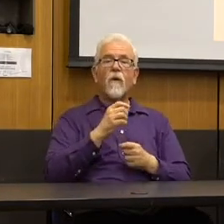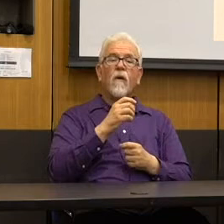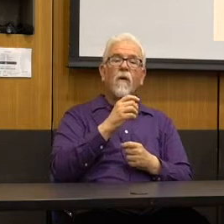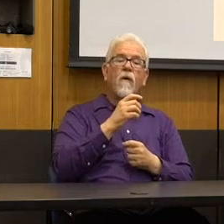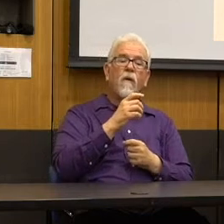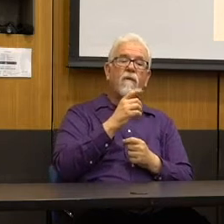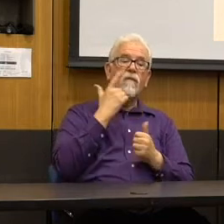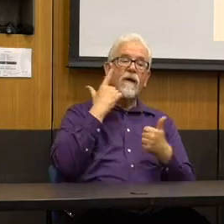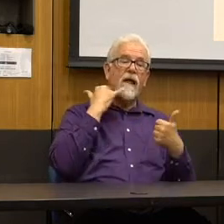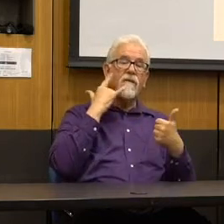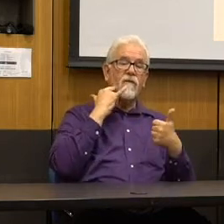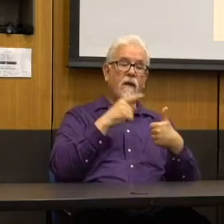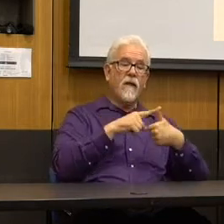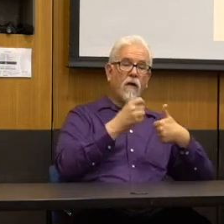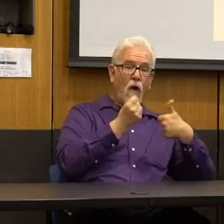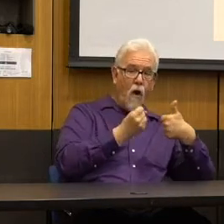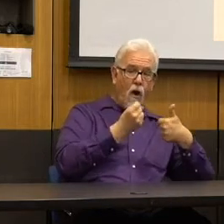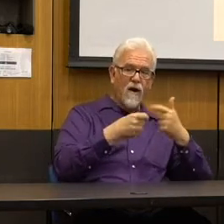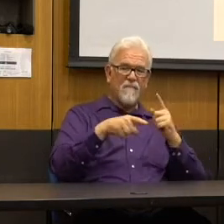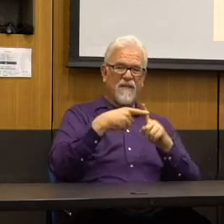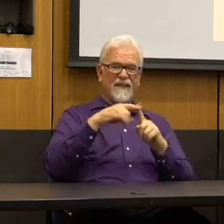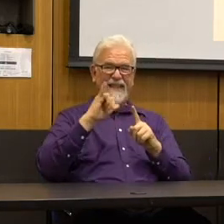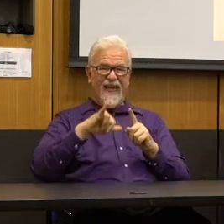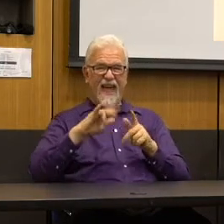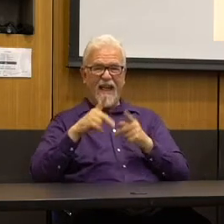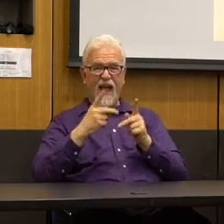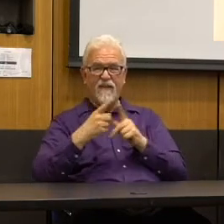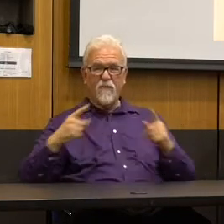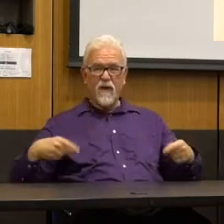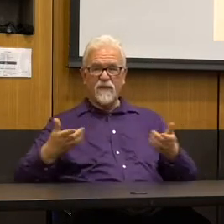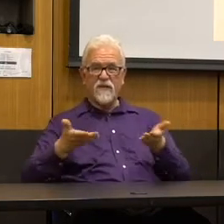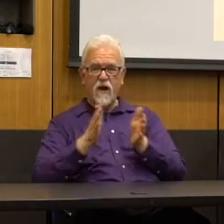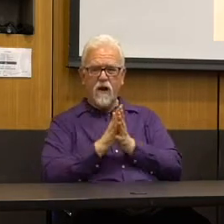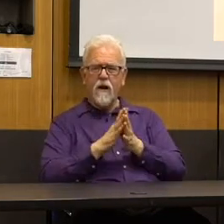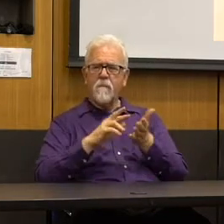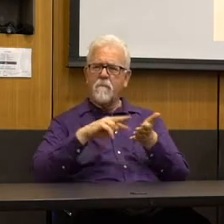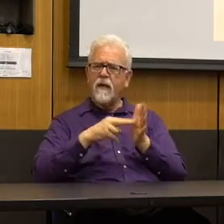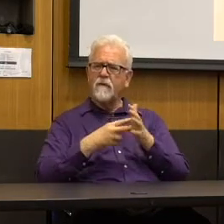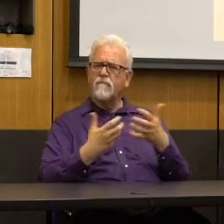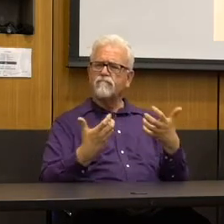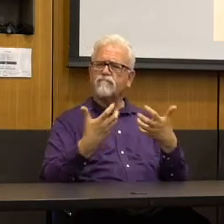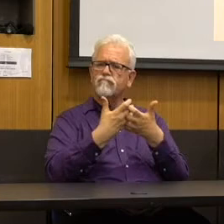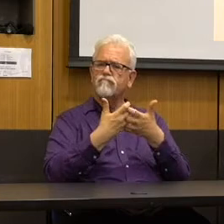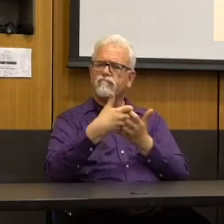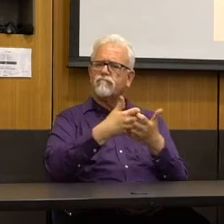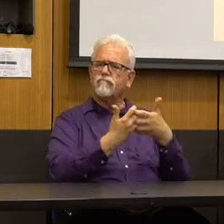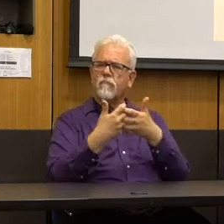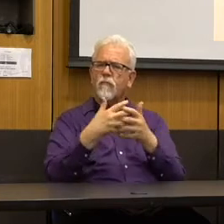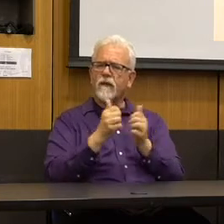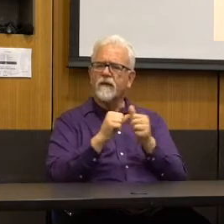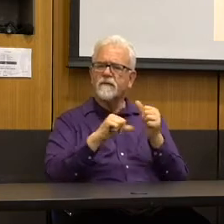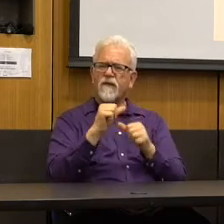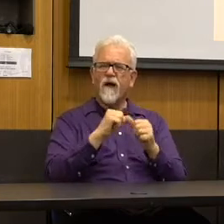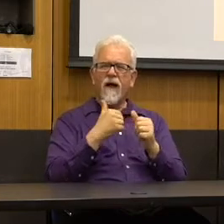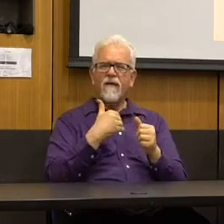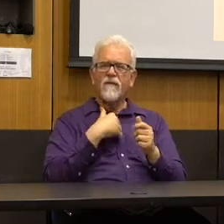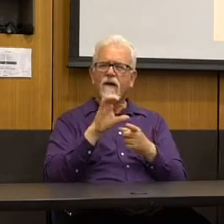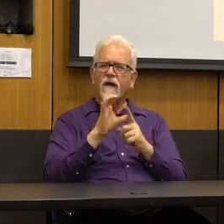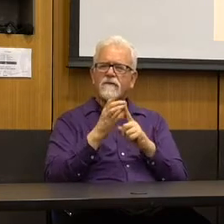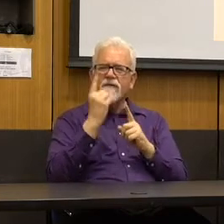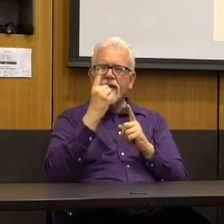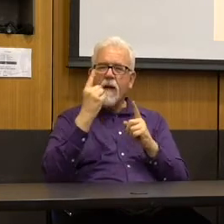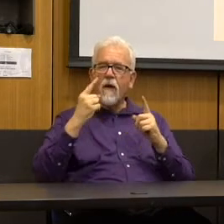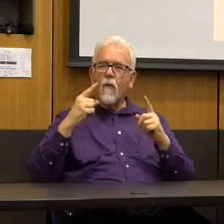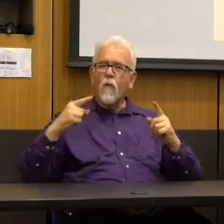of wheelchair are really meant to be operating in tandem with one another. And there is this culture of thinking about wheels